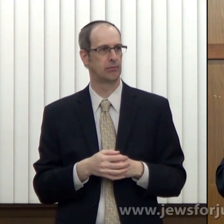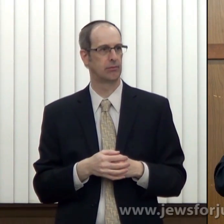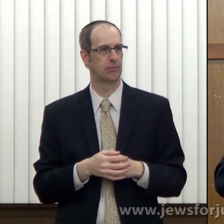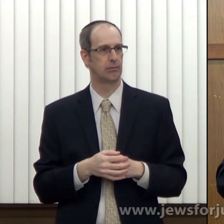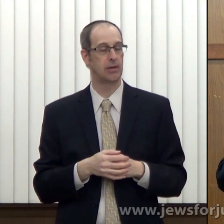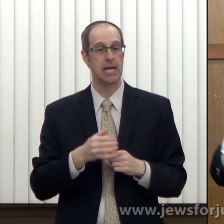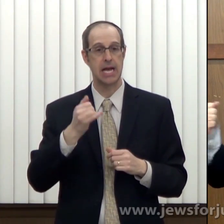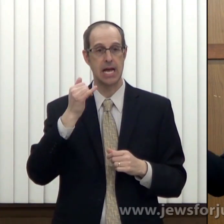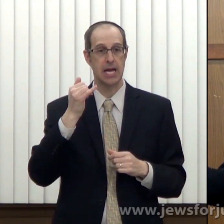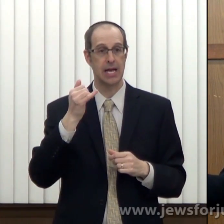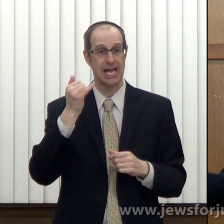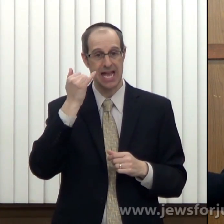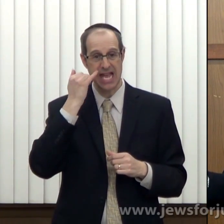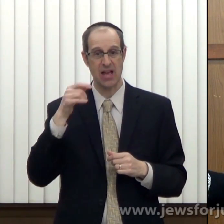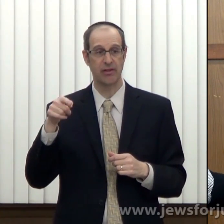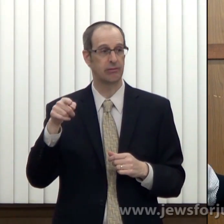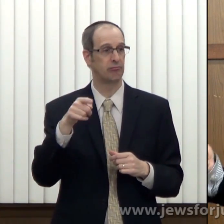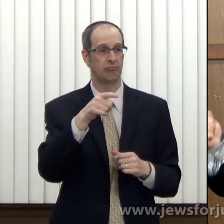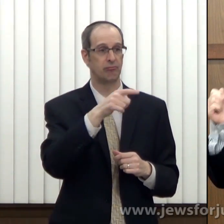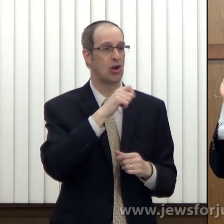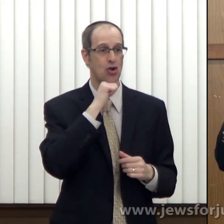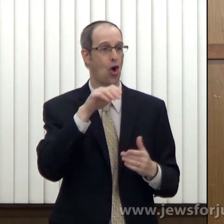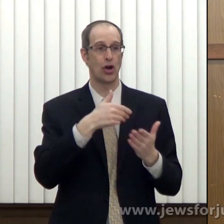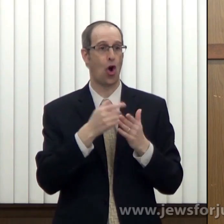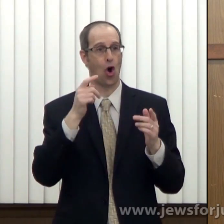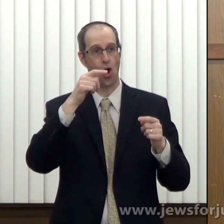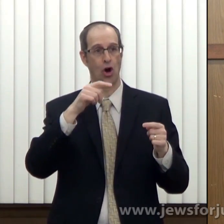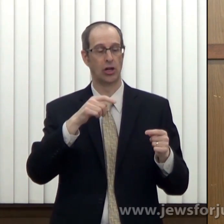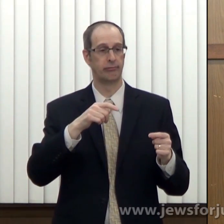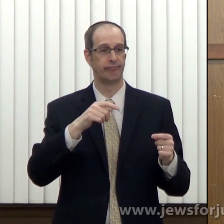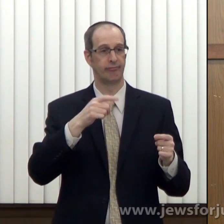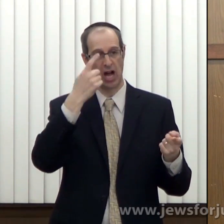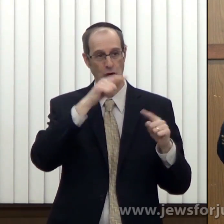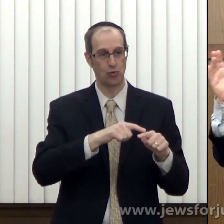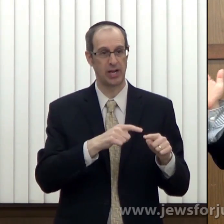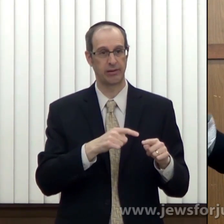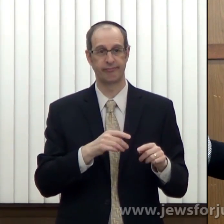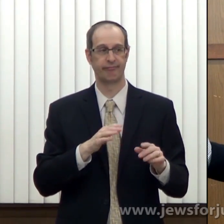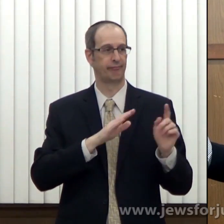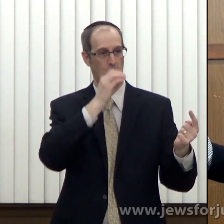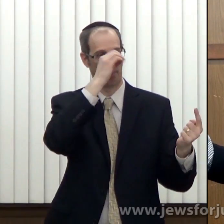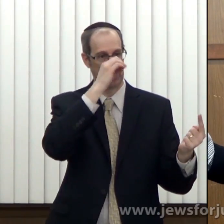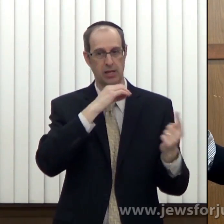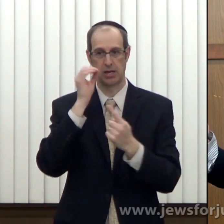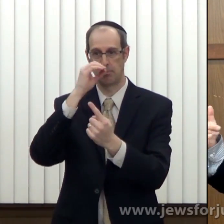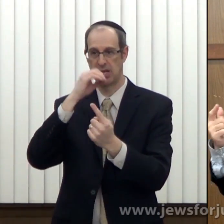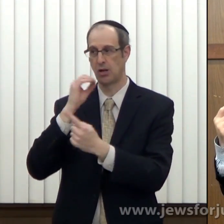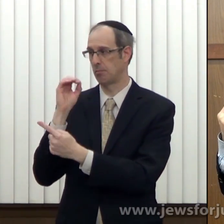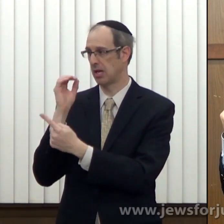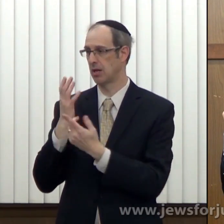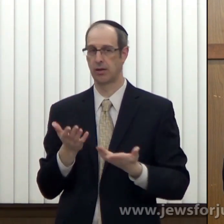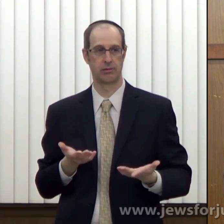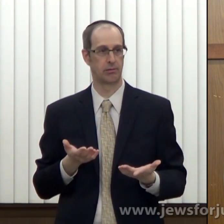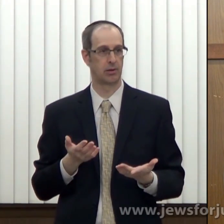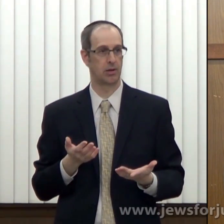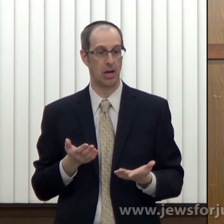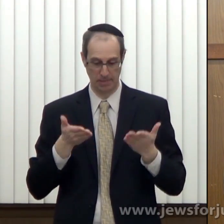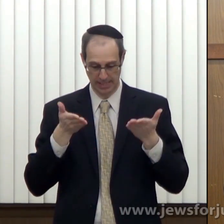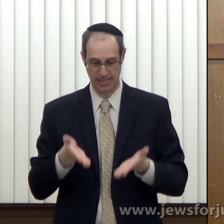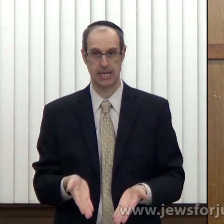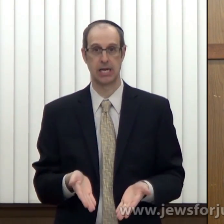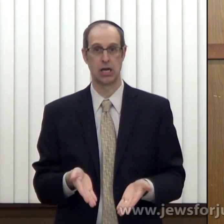Once everyone doesn't agree, right, then you could have your opinion, you could have your opinion. But